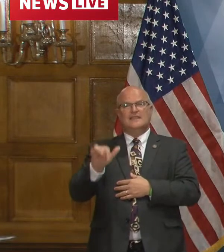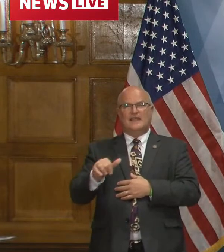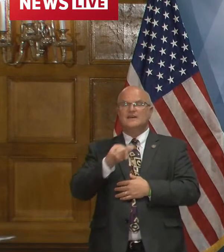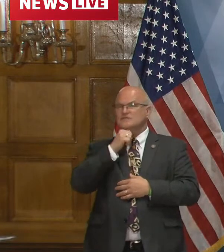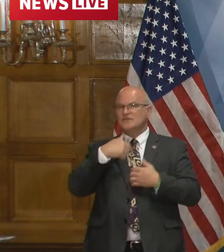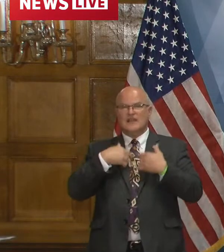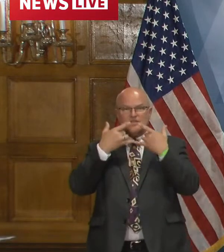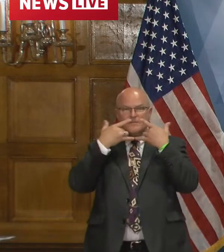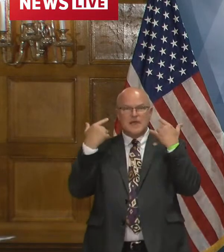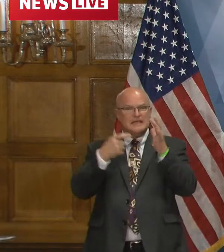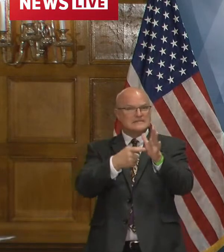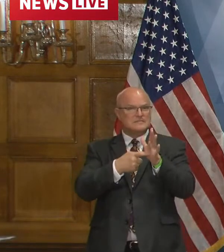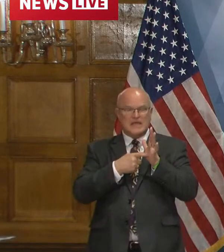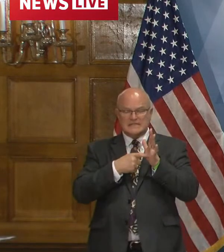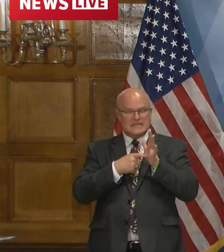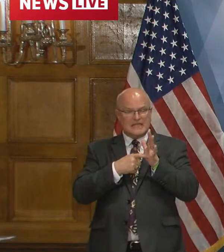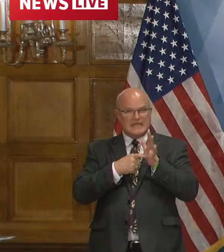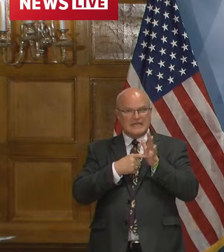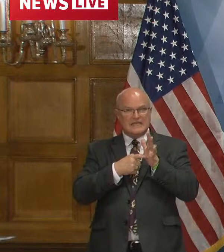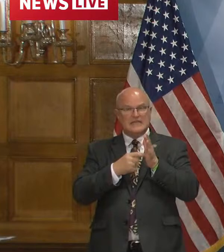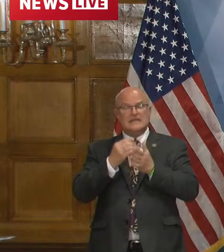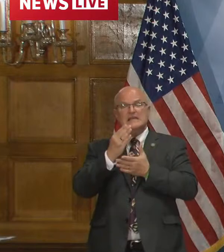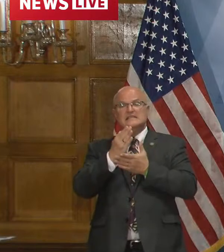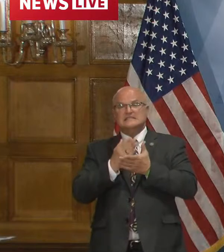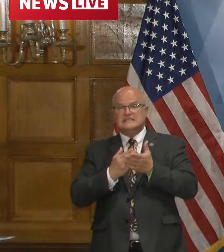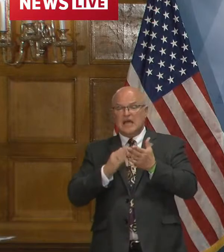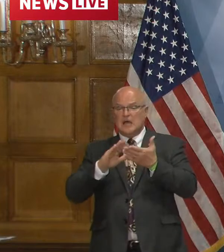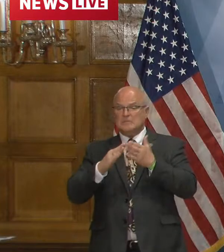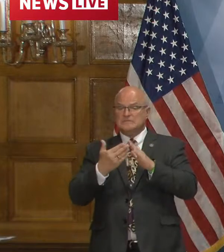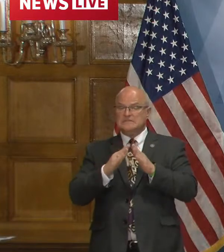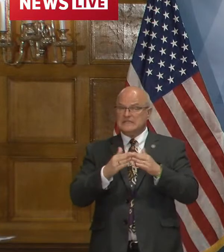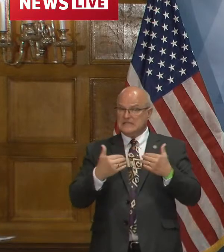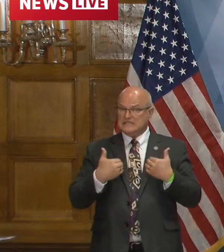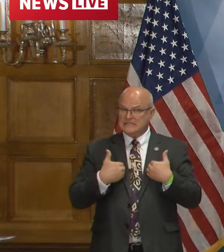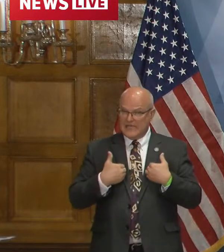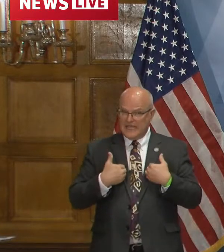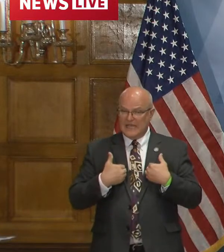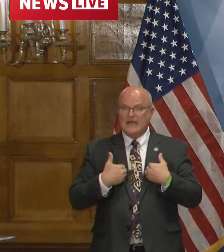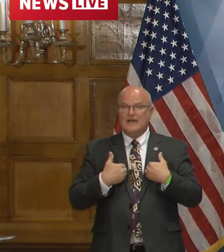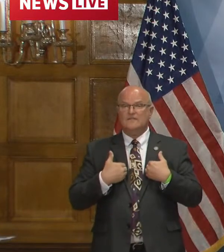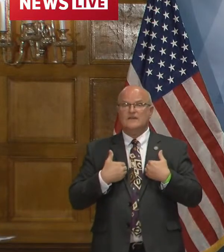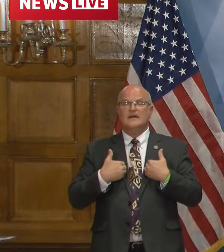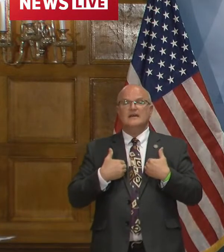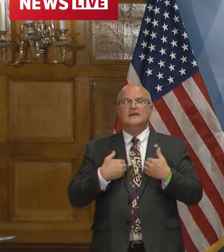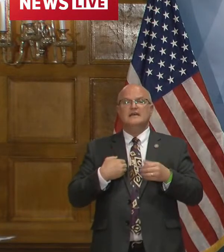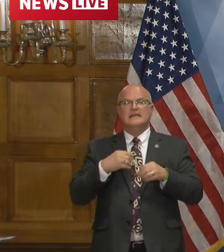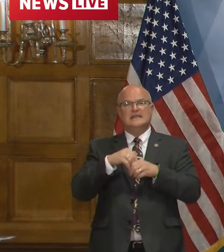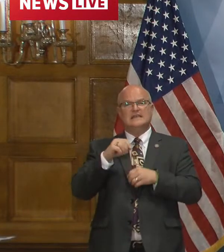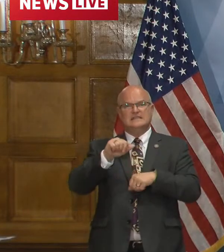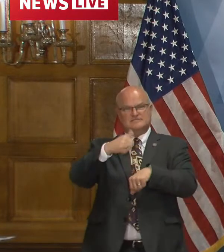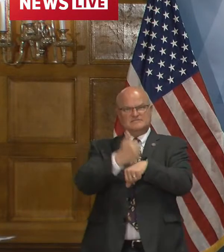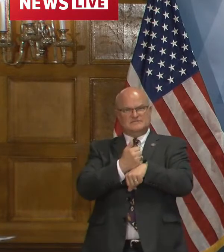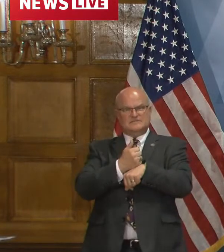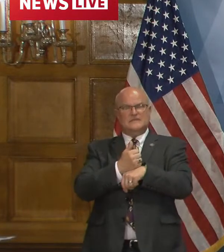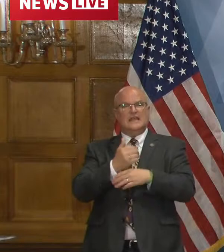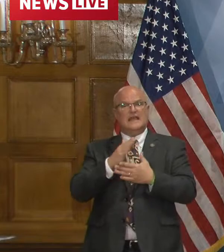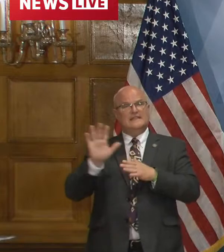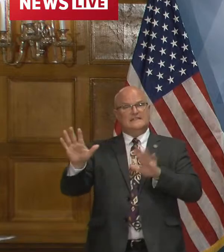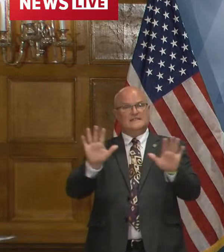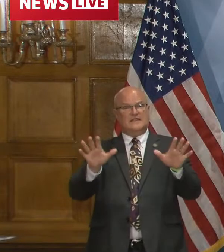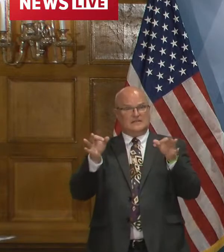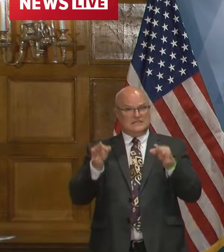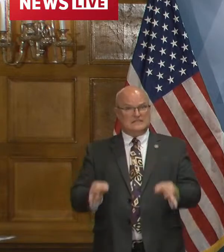we don't have a mask mandate. Some cities still do that are in place, and that's